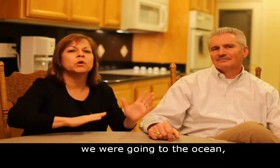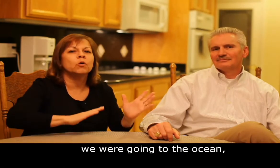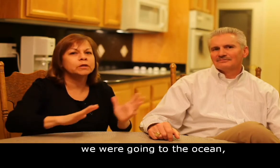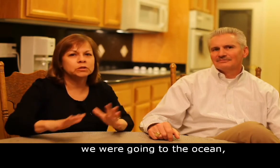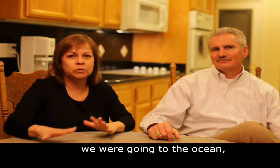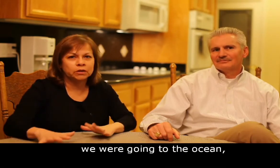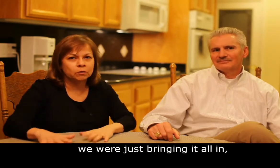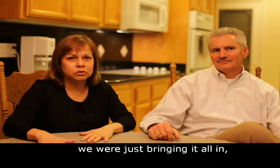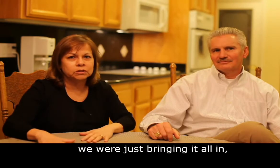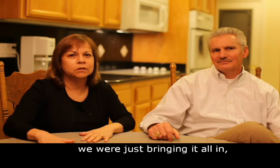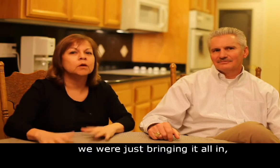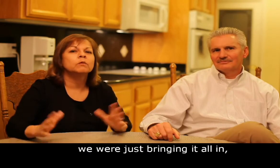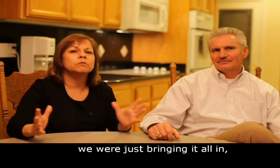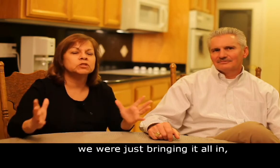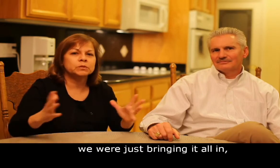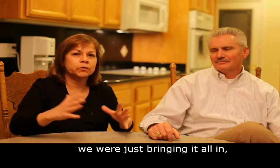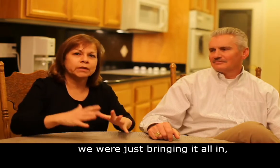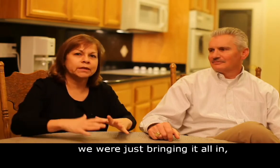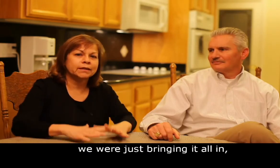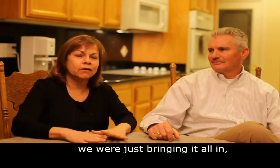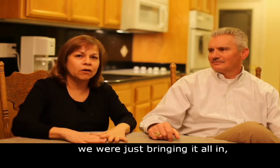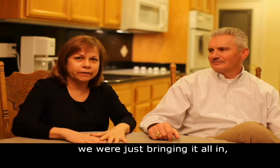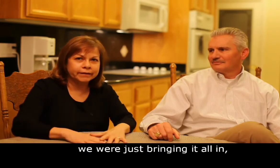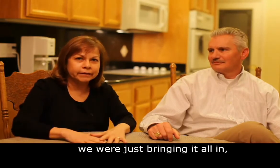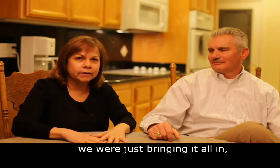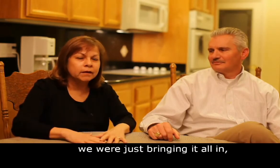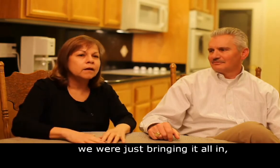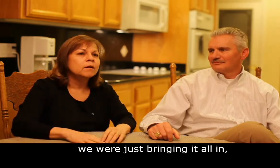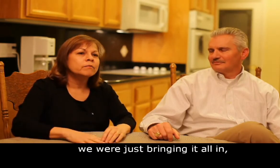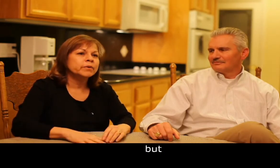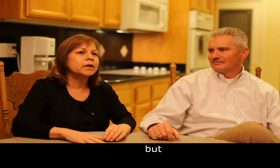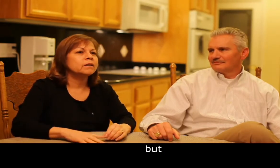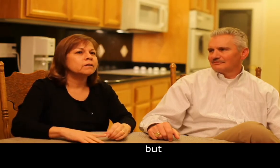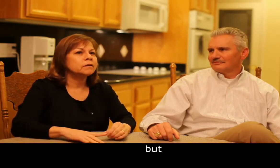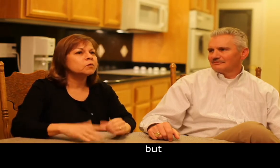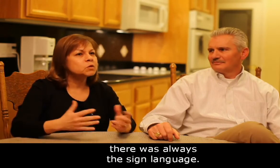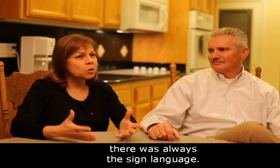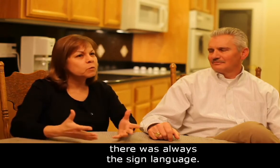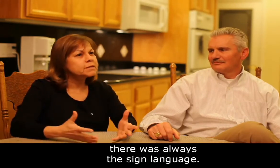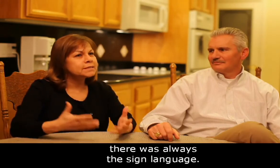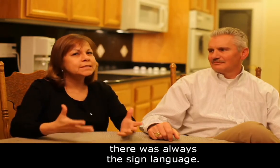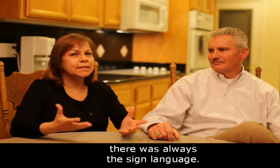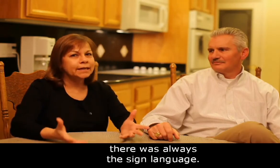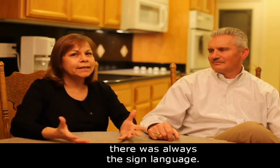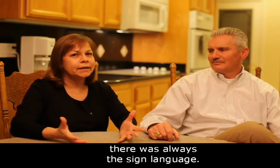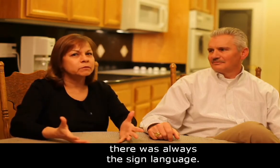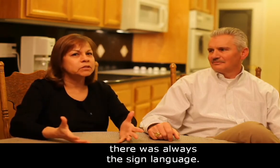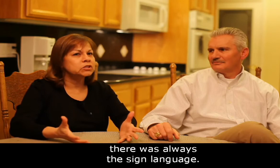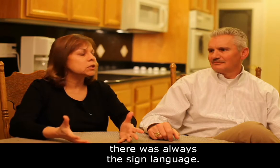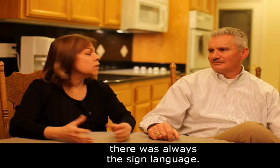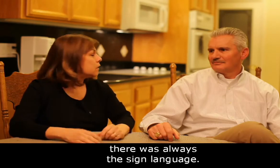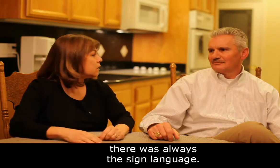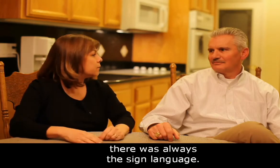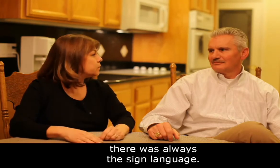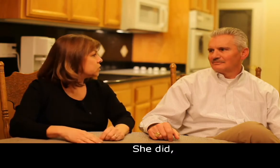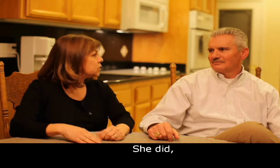going to the ocean, we were just bringing it all in. But there was always the sign language. She